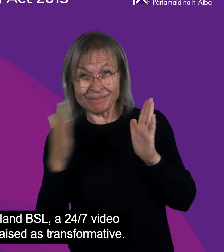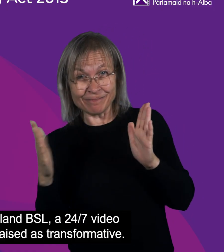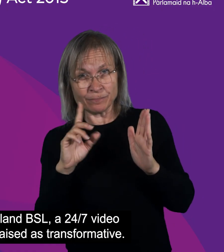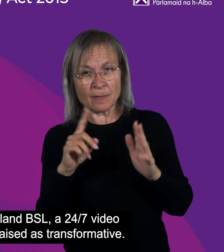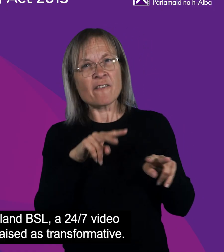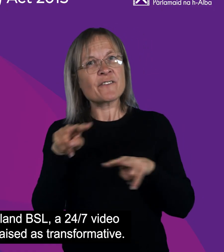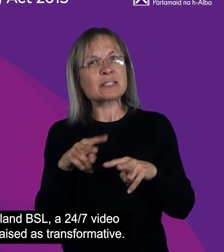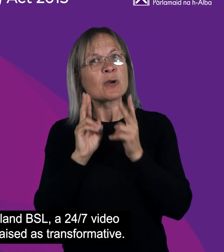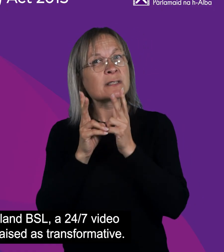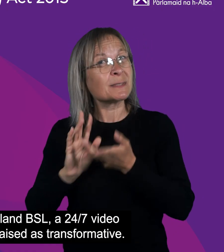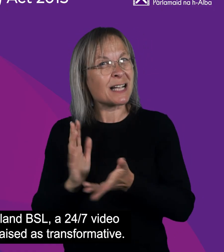transformative.